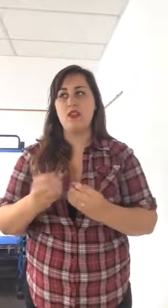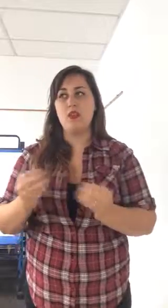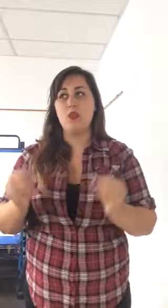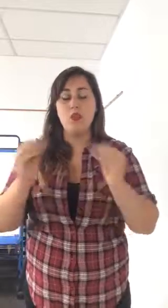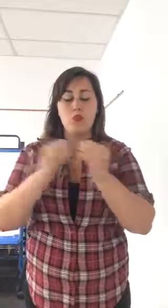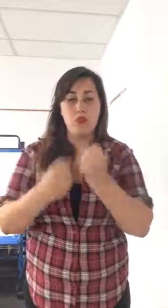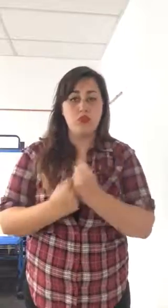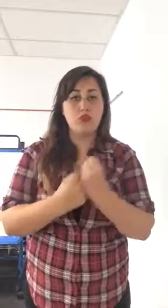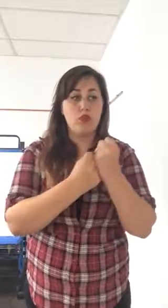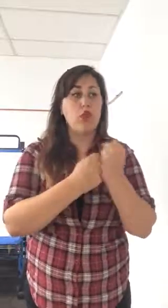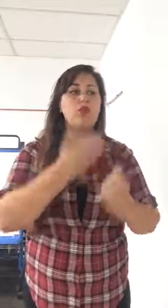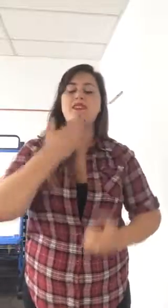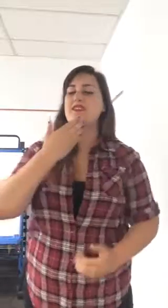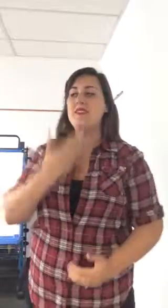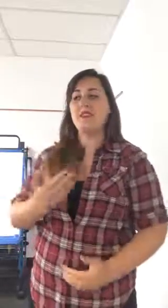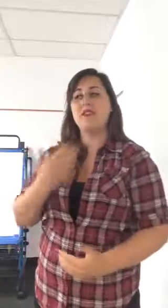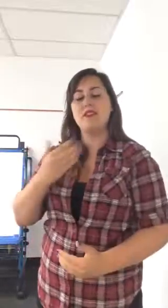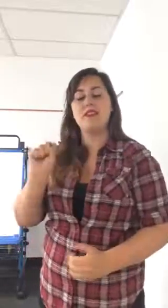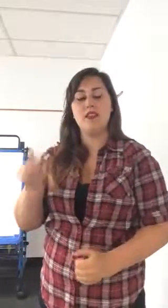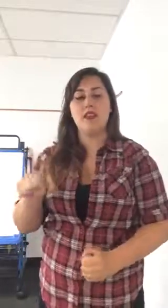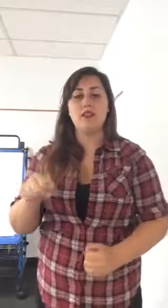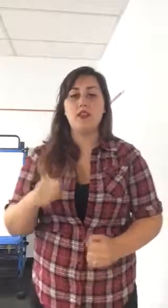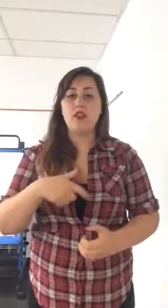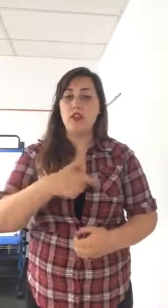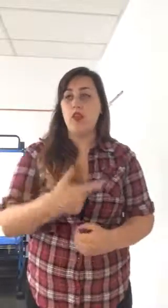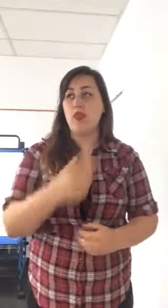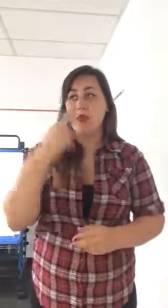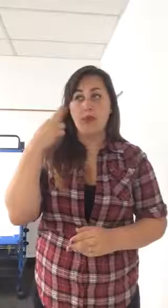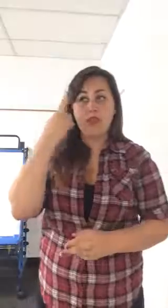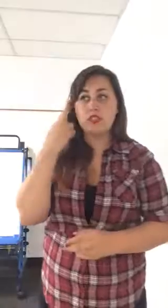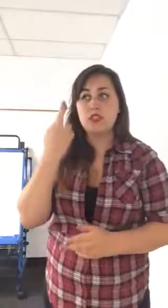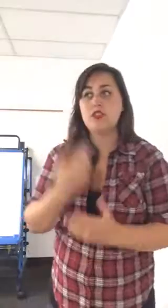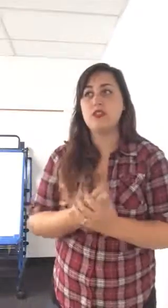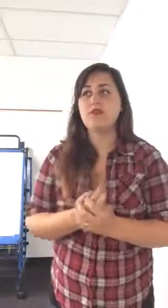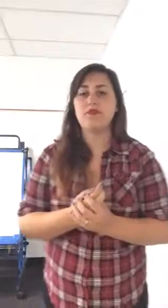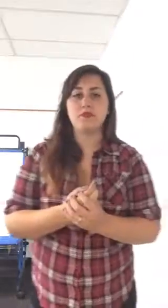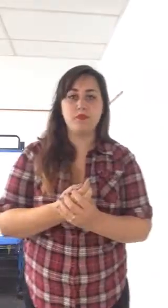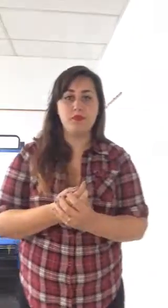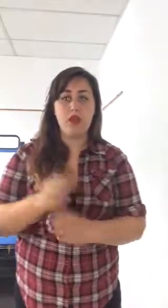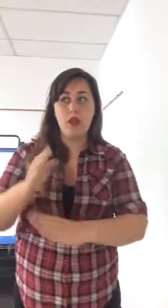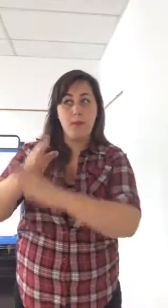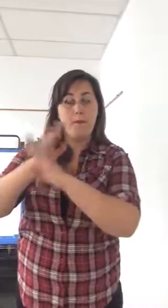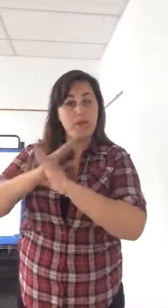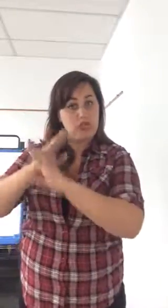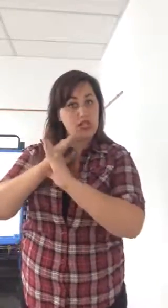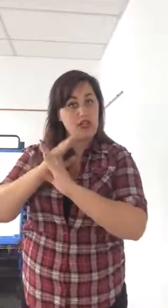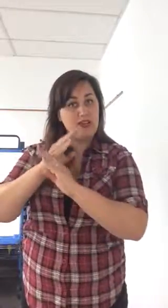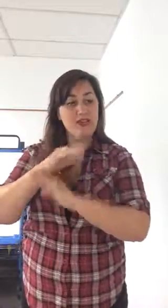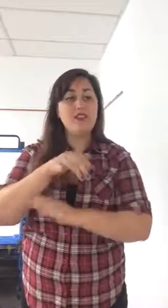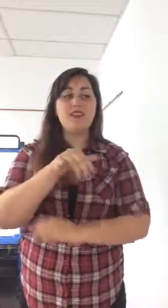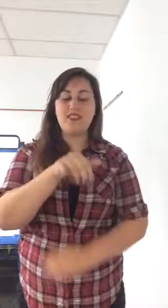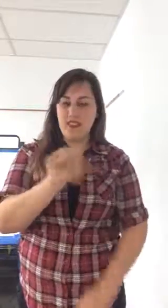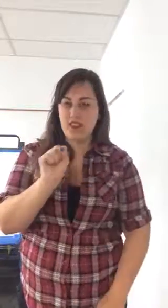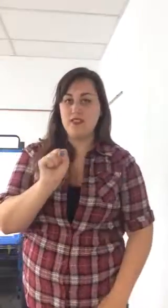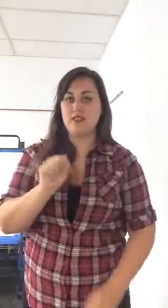Very nice answer. Good more support. Name something else. What do you think? Take your guesses. Protected. Good answer. Oh, it might